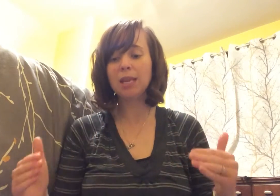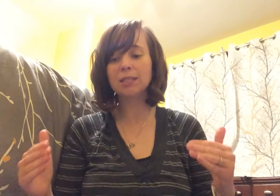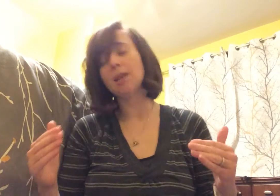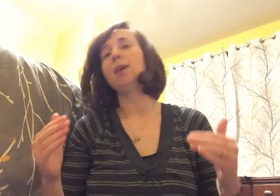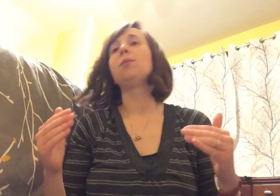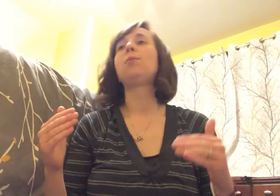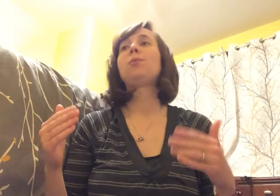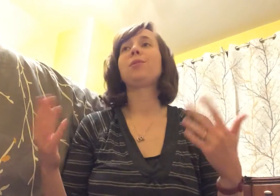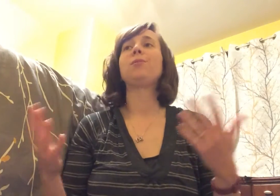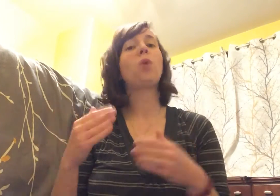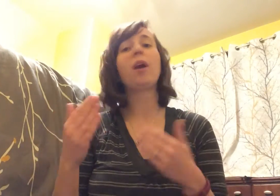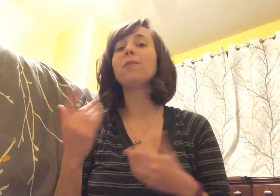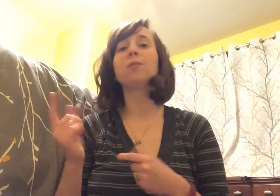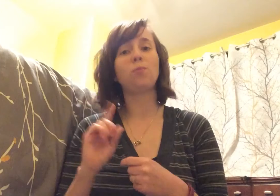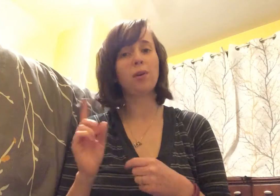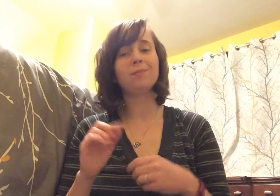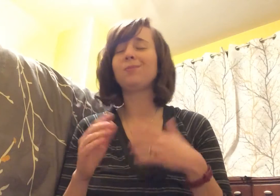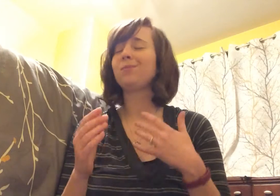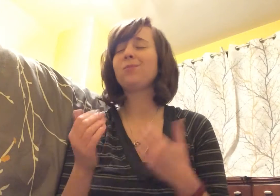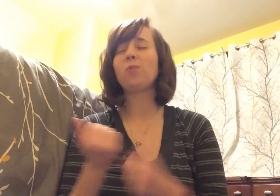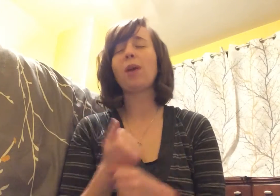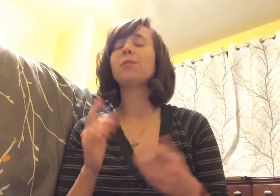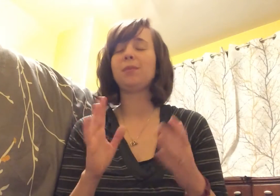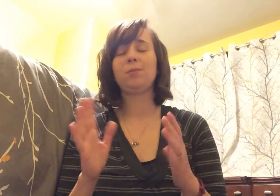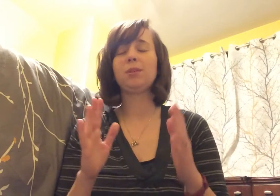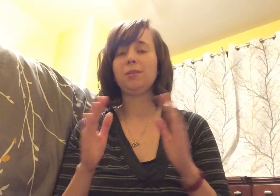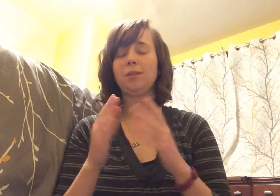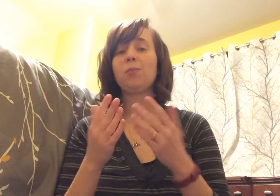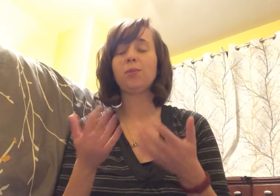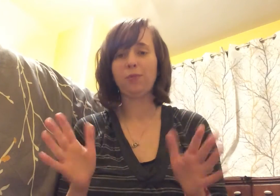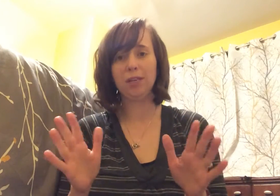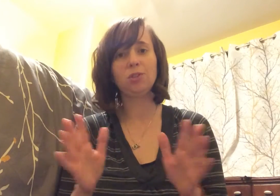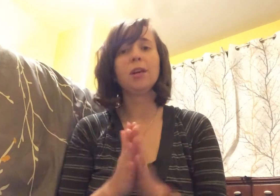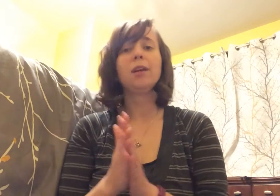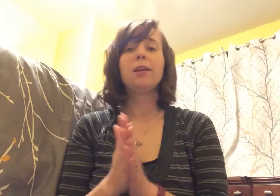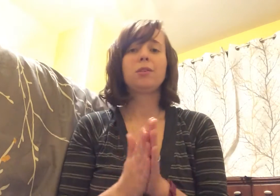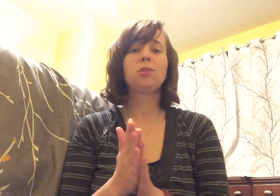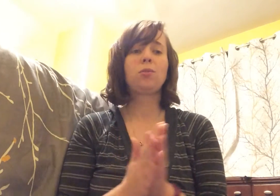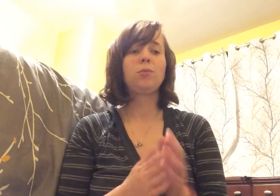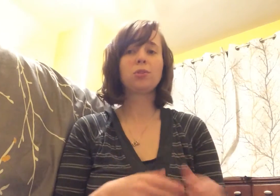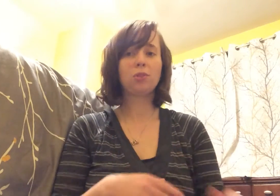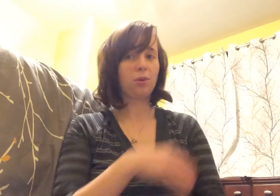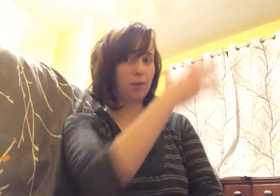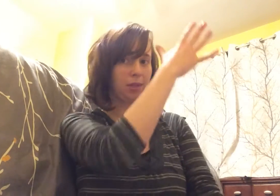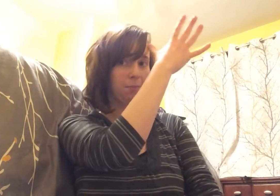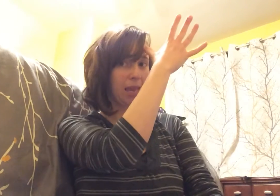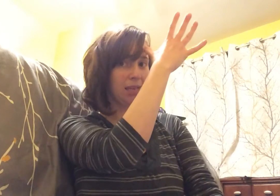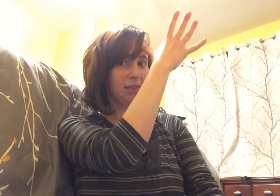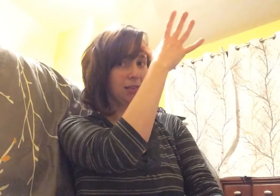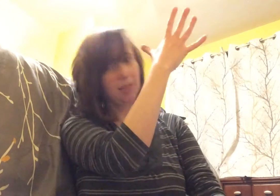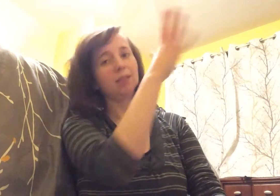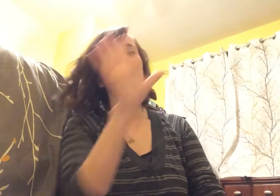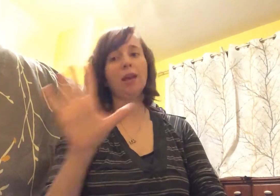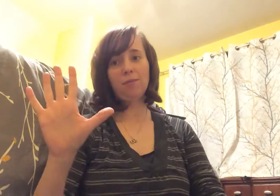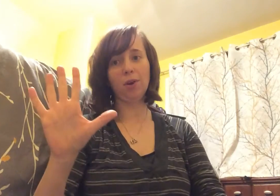space, or wherever it will finish. So we'll start with man. So you have your